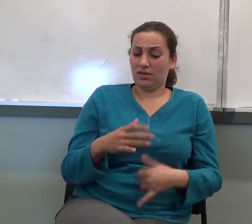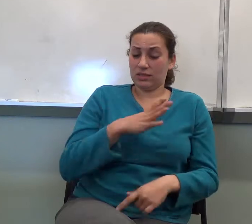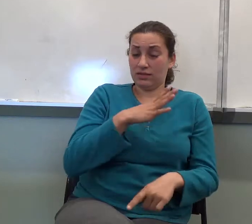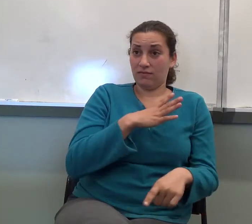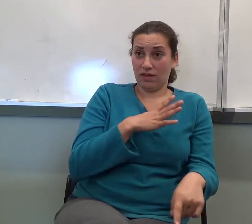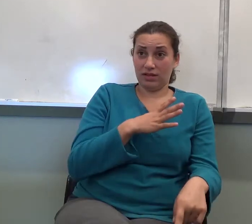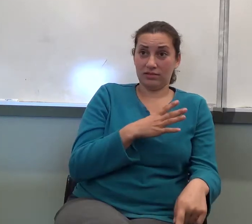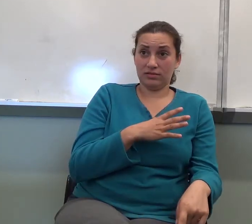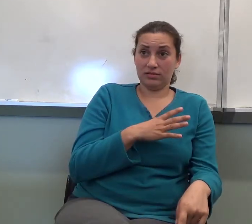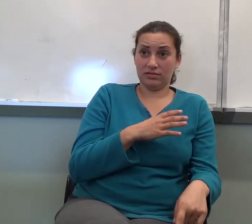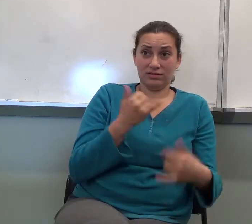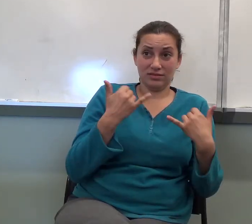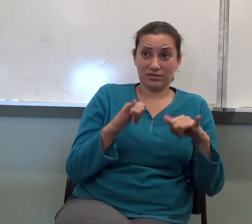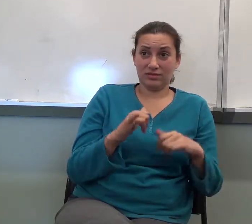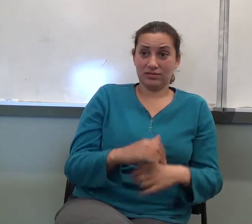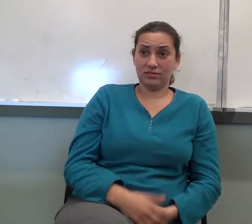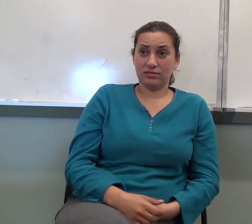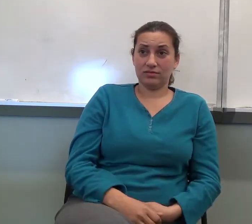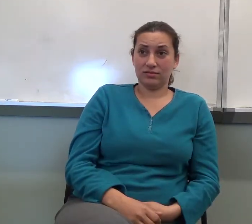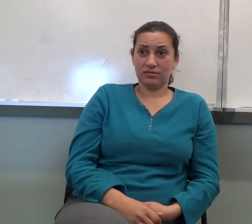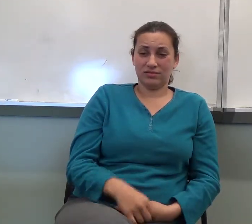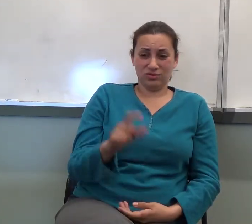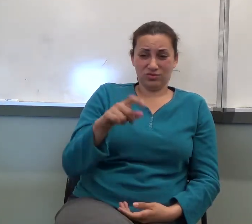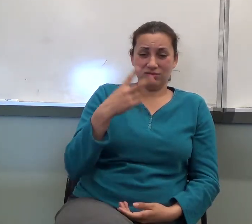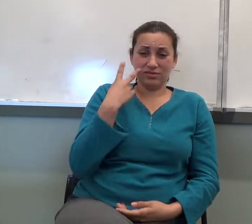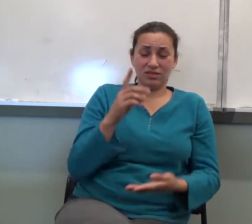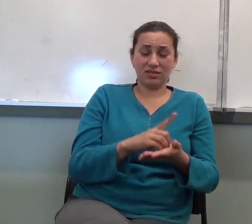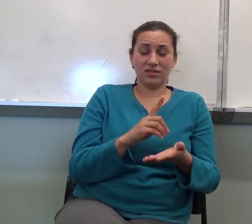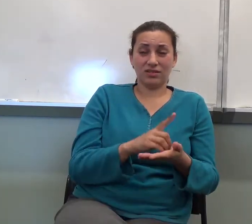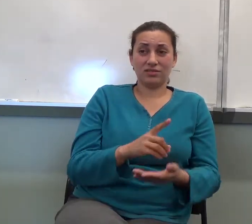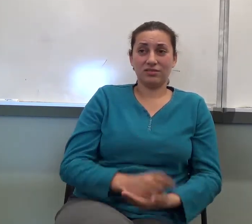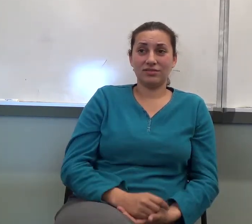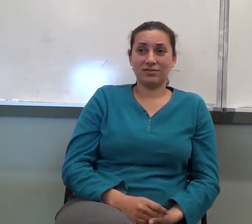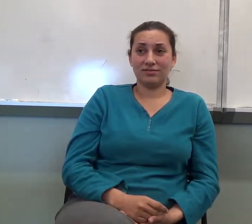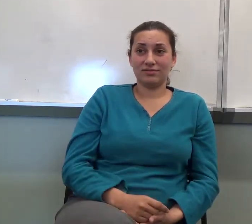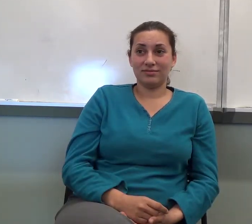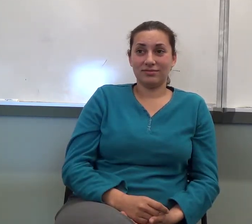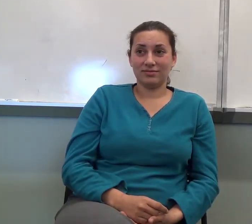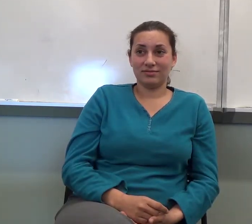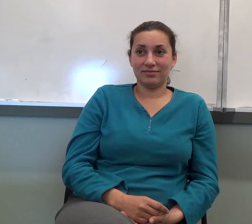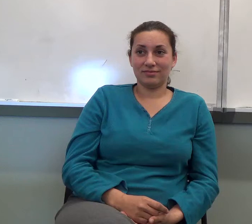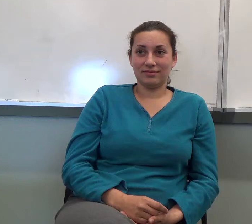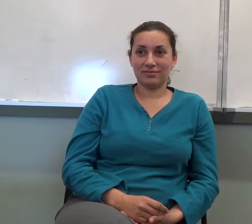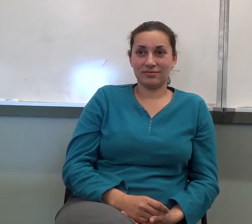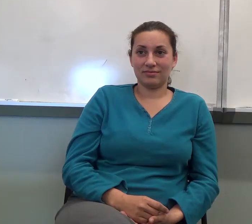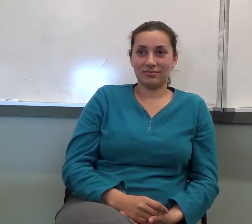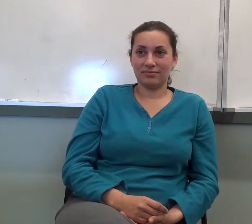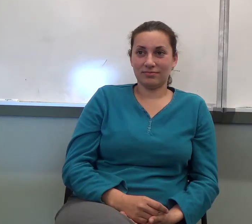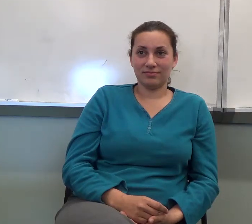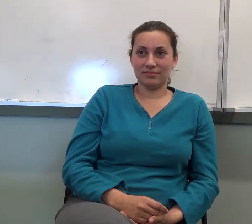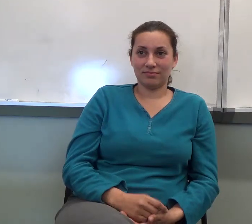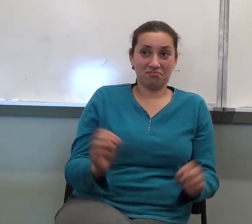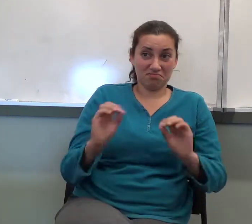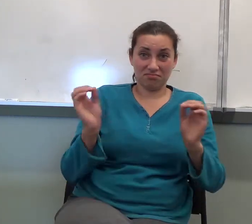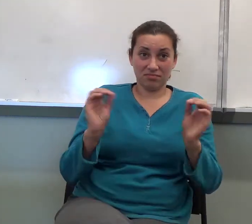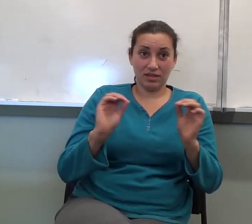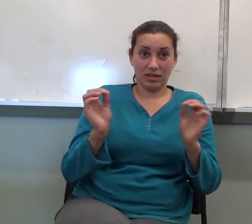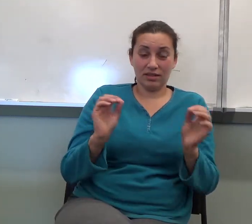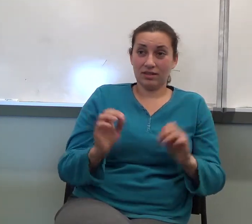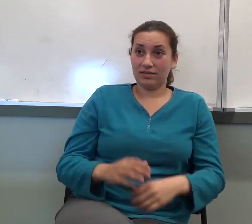is 0.45 kilograms. Everyone see that on 443 in the table? Okay, so what the table tells us is